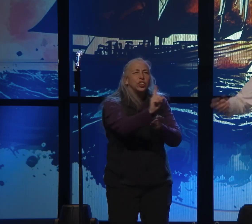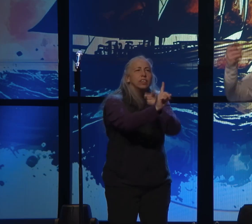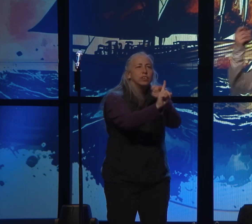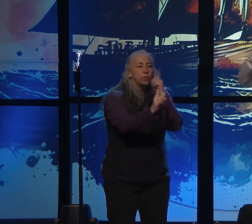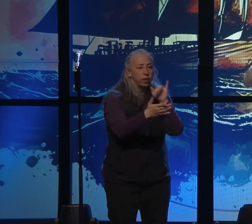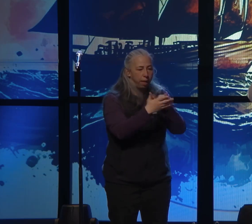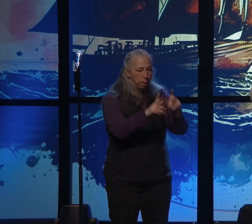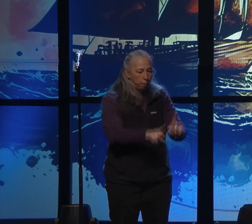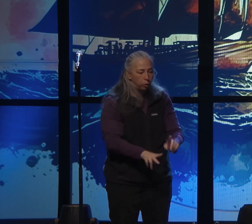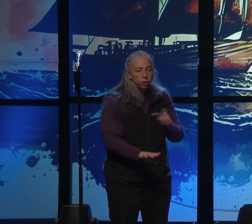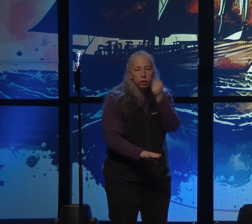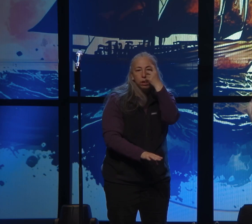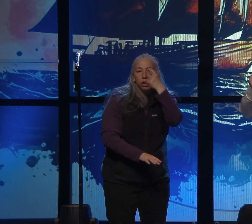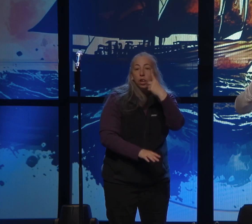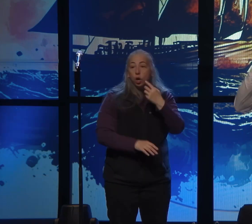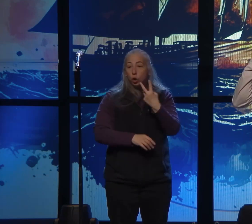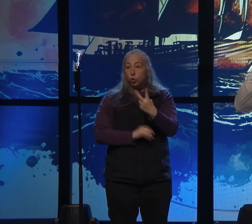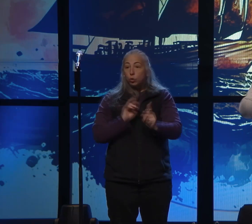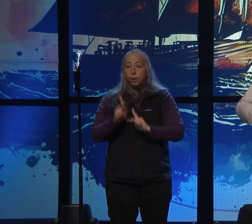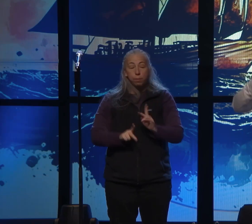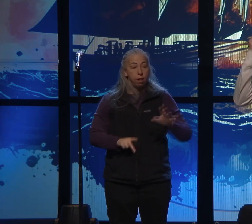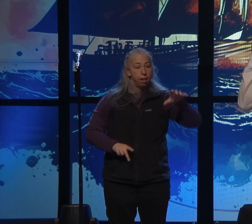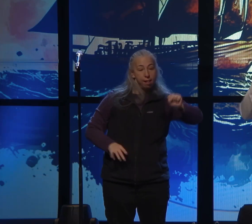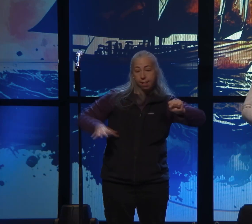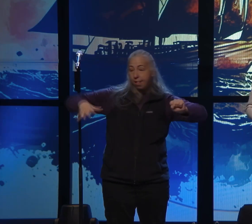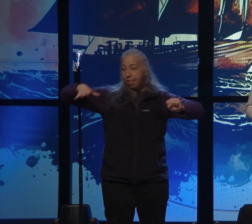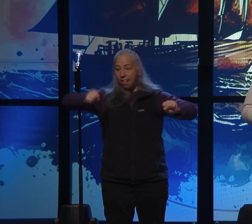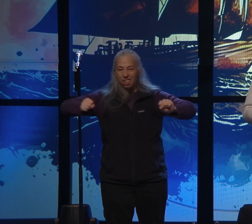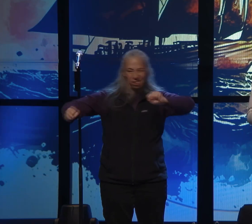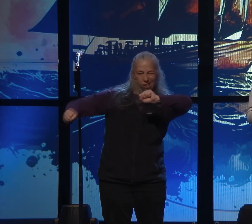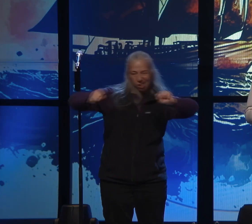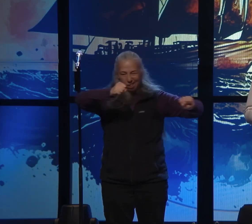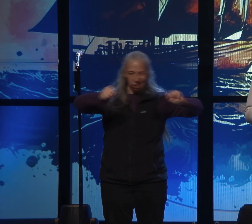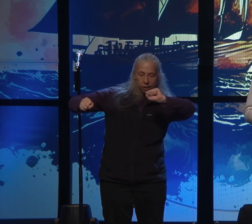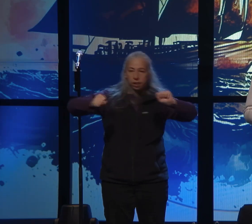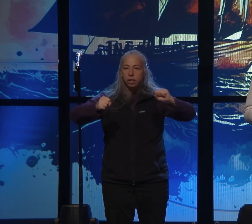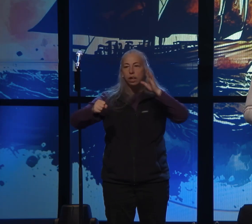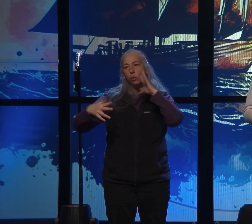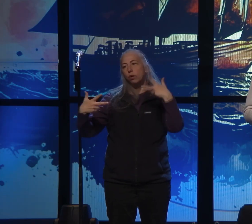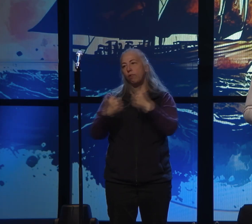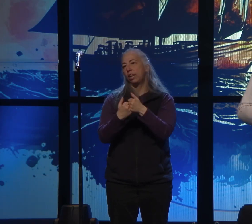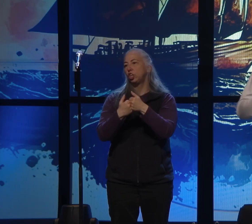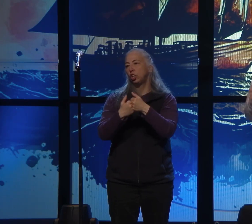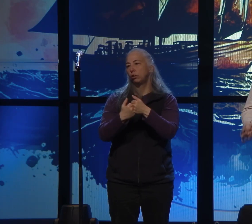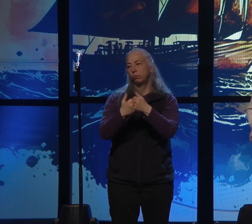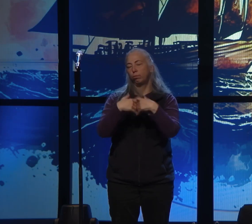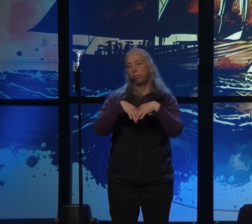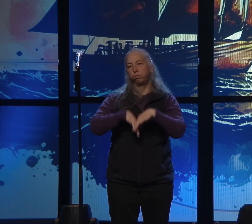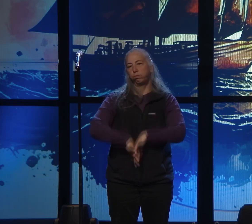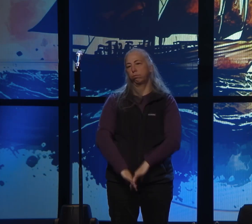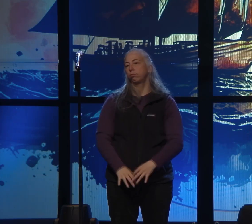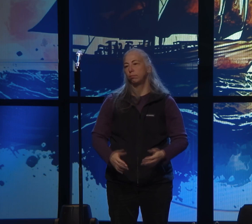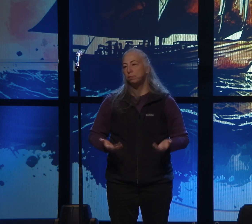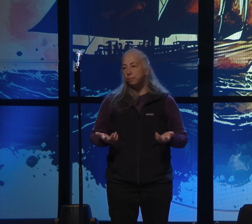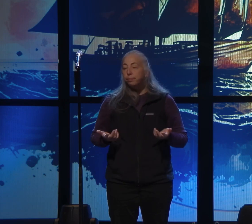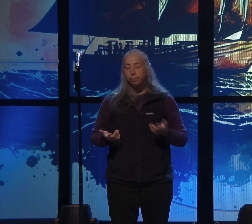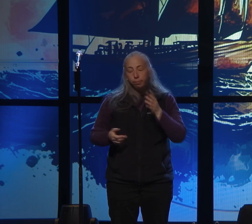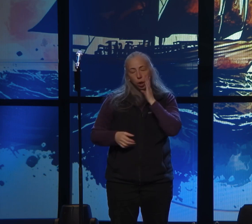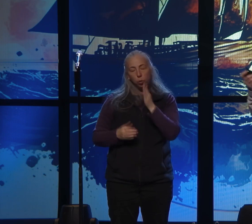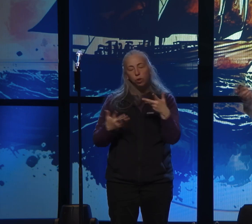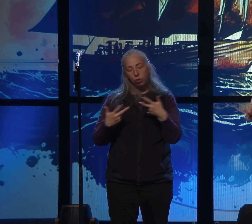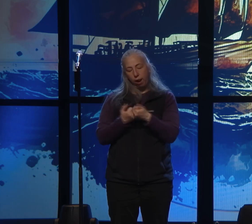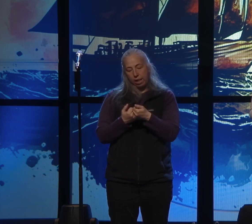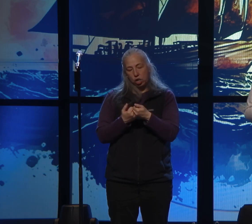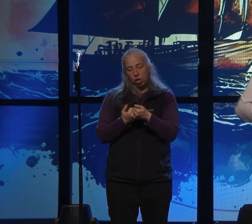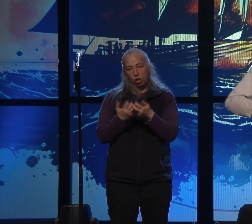Two people with hands on a steering wheel just creates a crash. It just creates a crash.